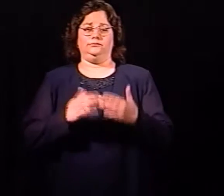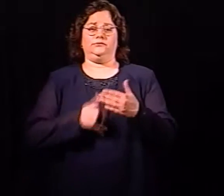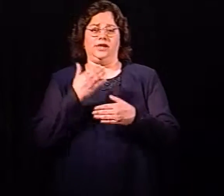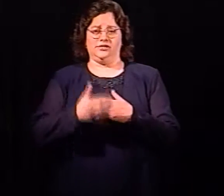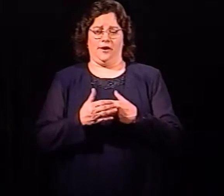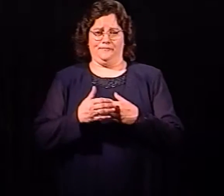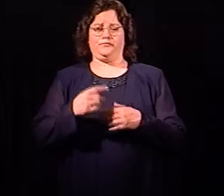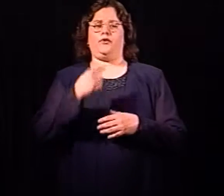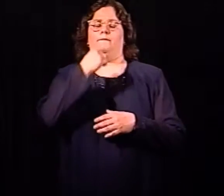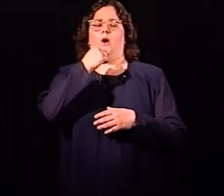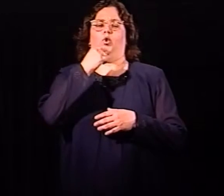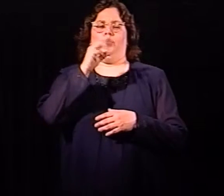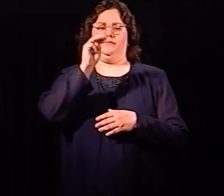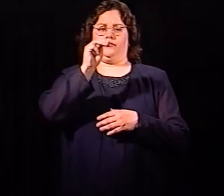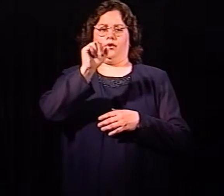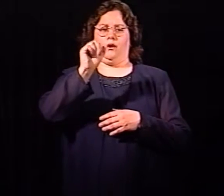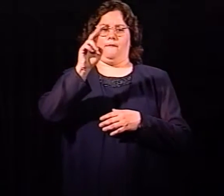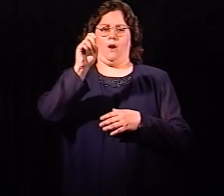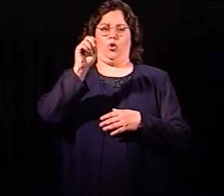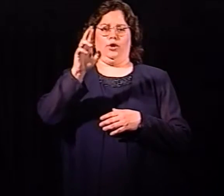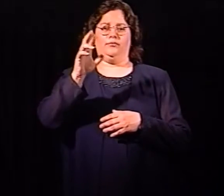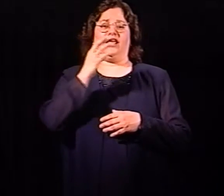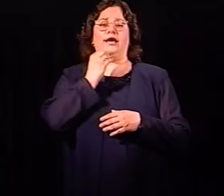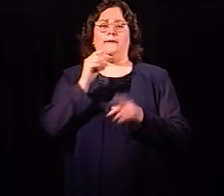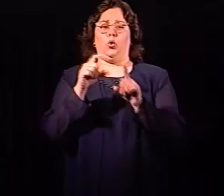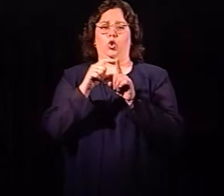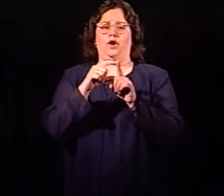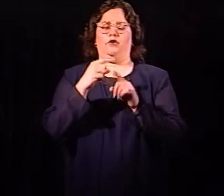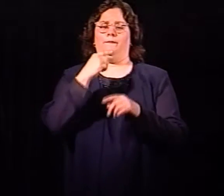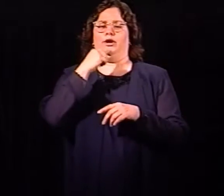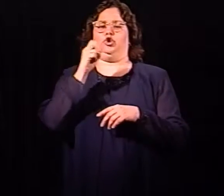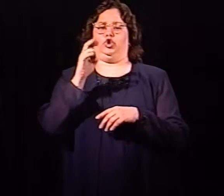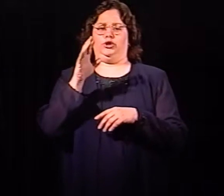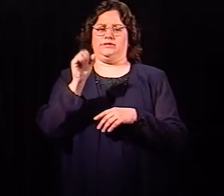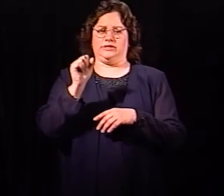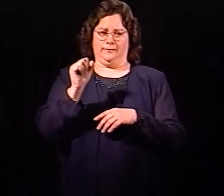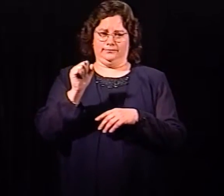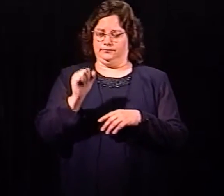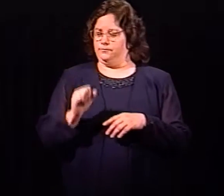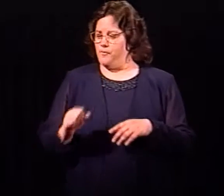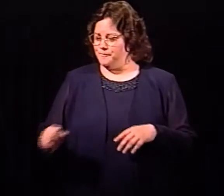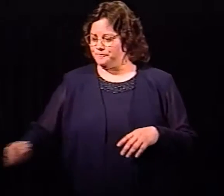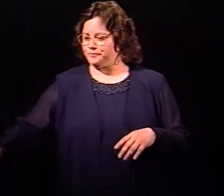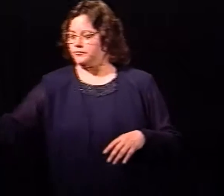Next is the maror, which is the Hebrew word for bitter herb.